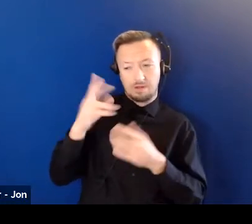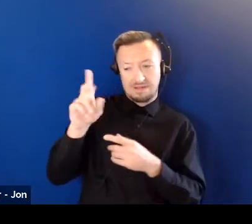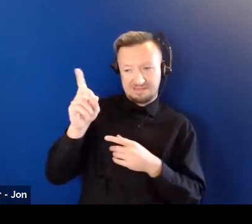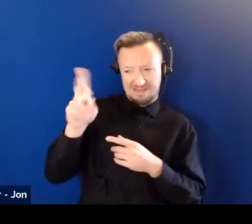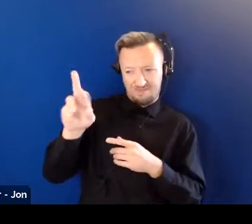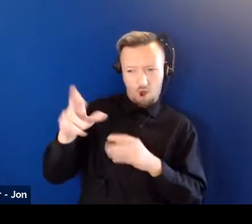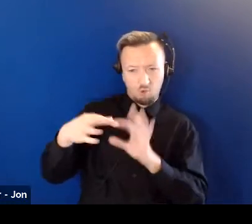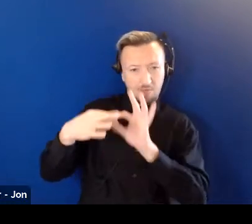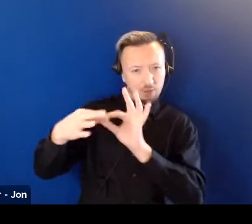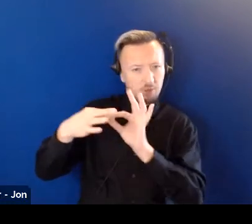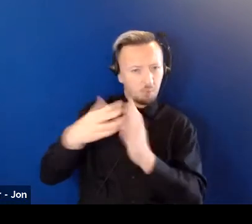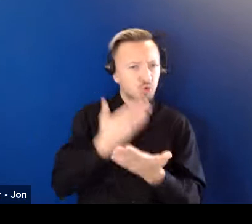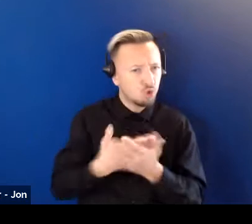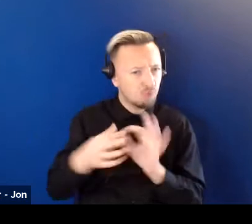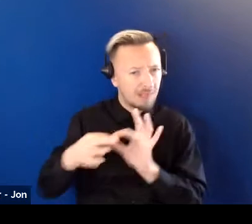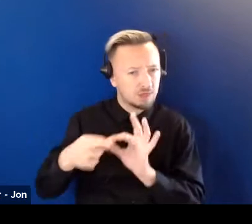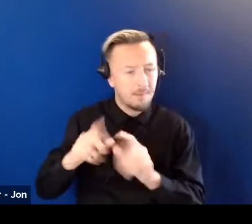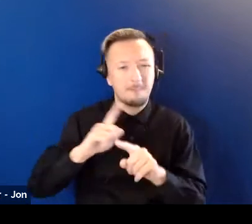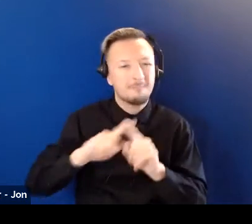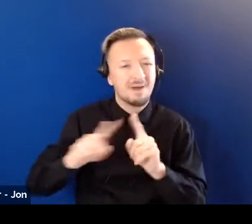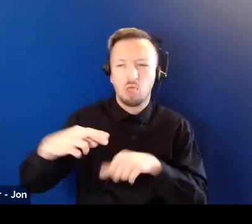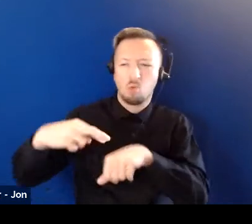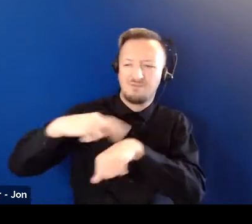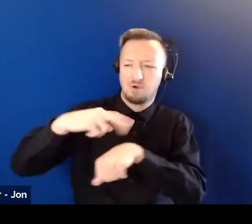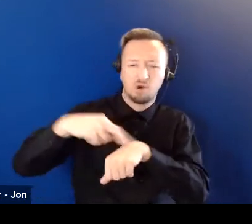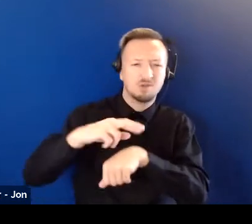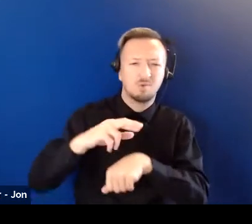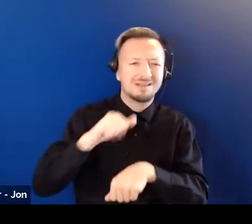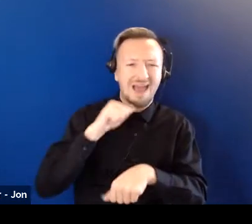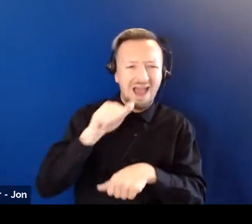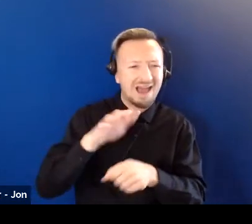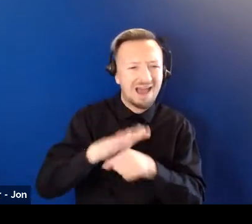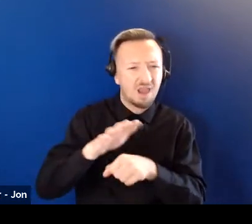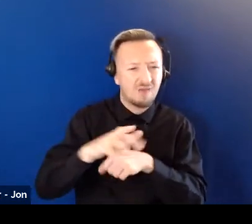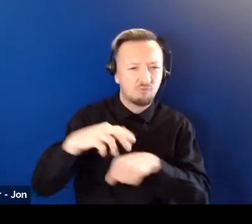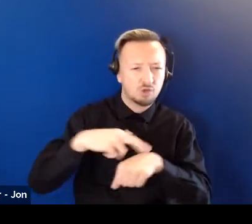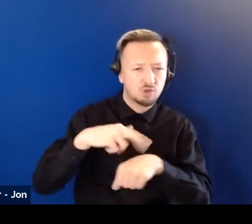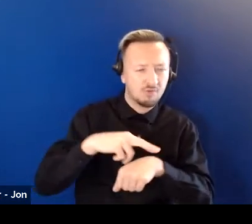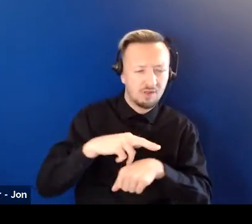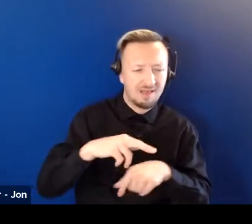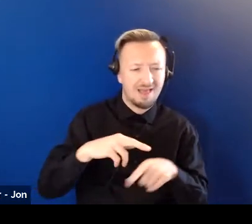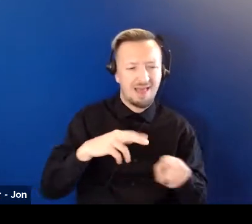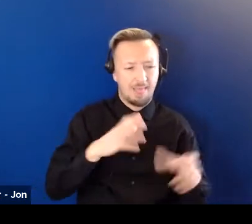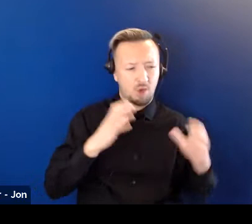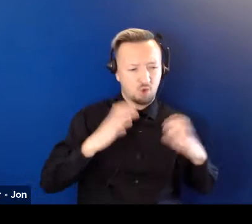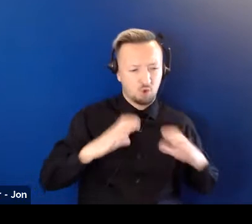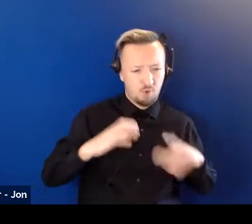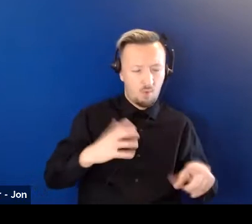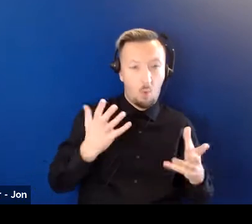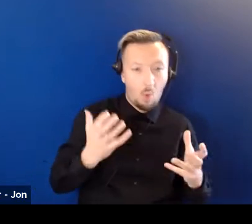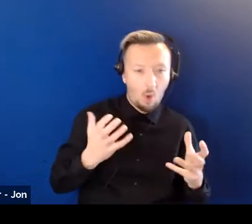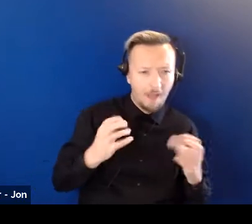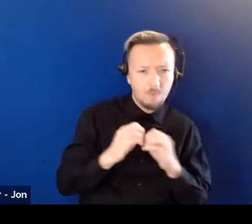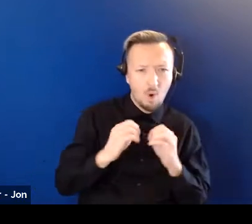wanted to from, and frankly, that consumers wanted. There was a little bit of tension in that realm, and that they would try to work